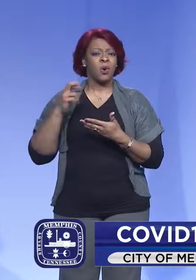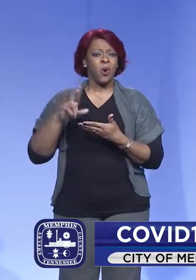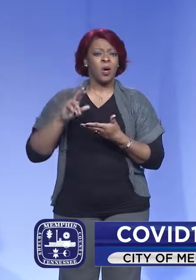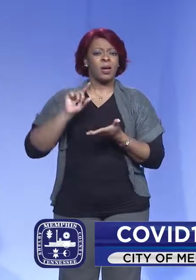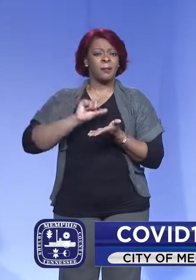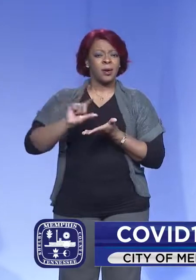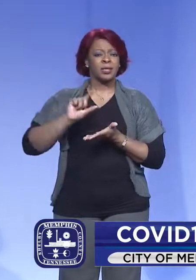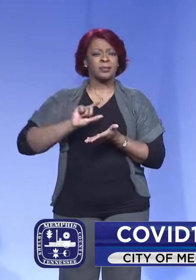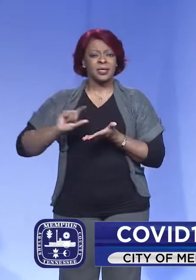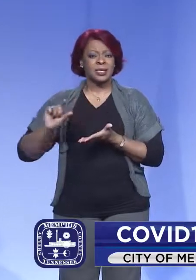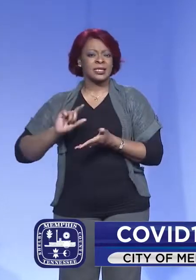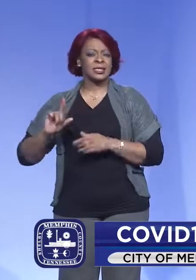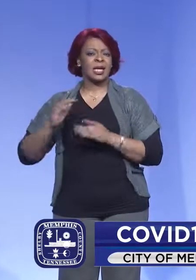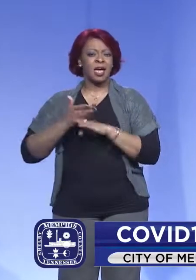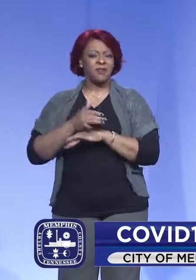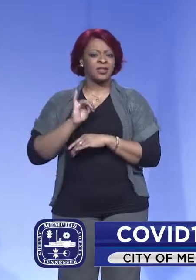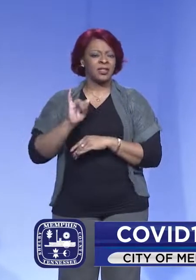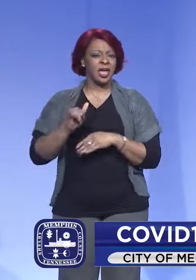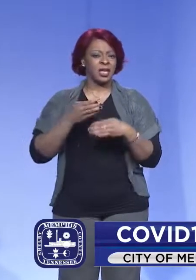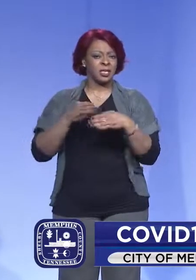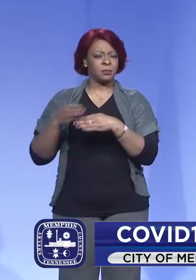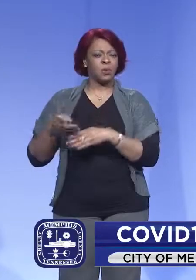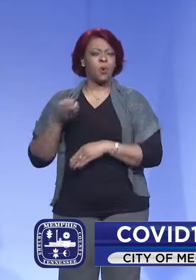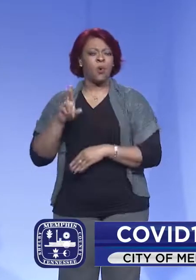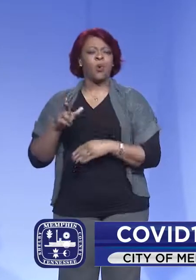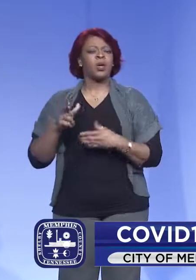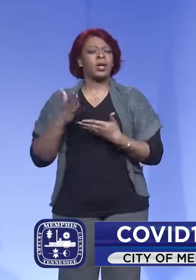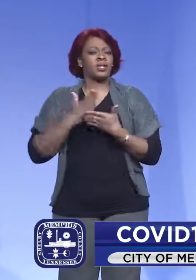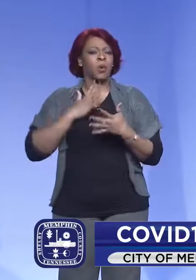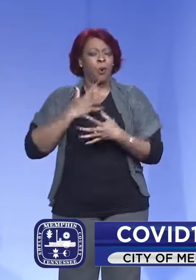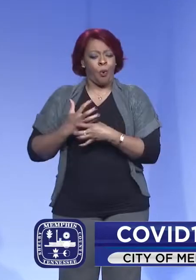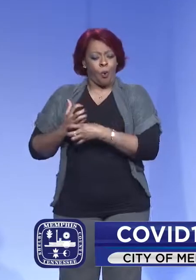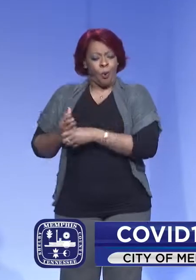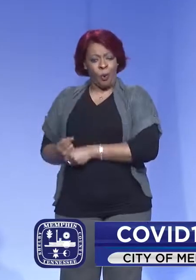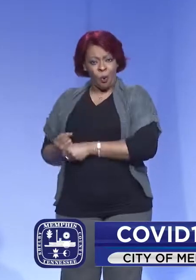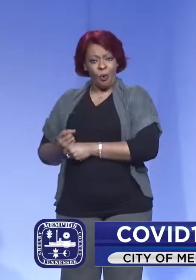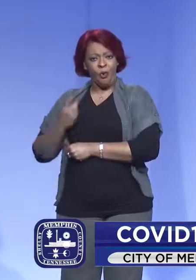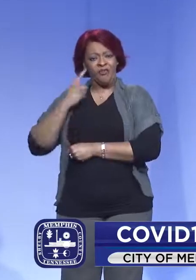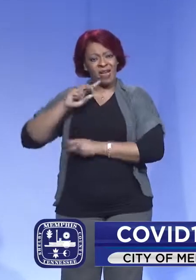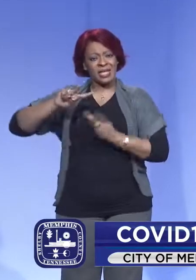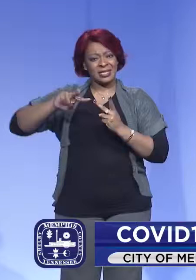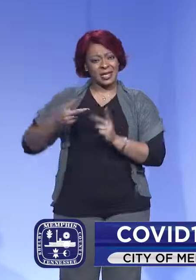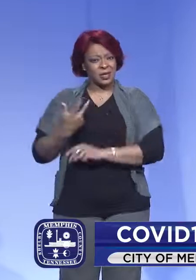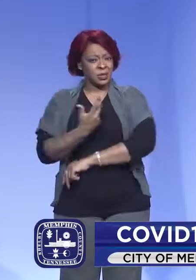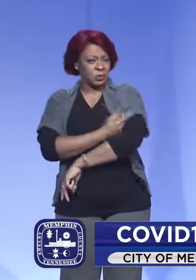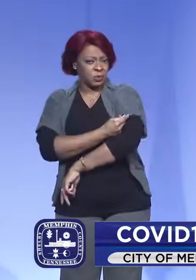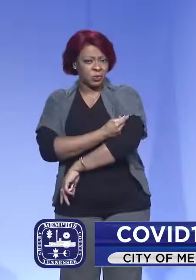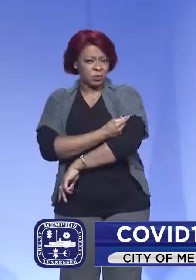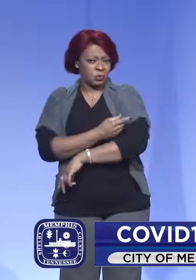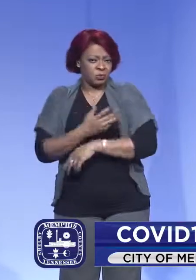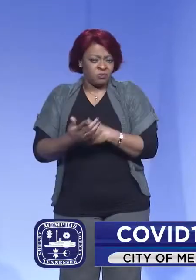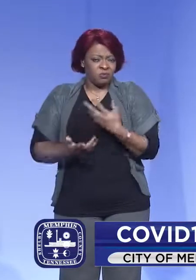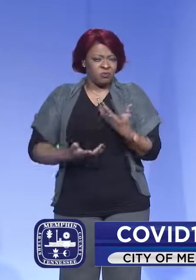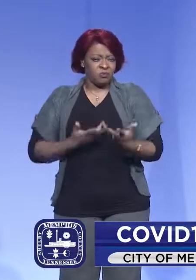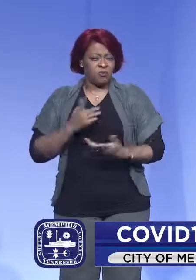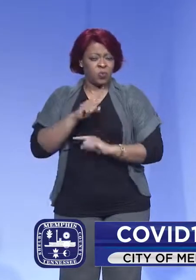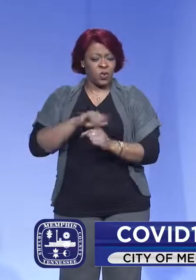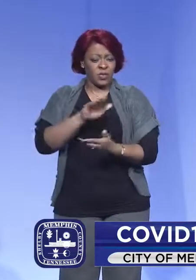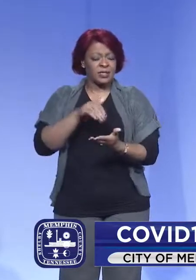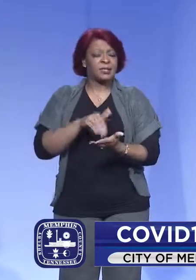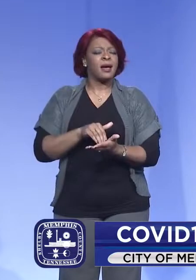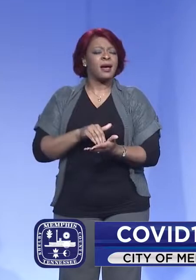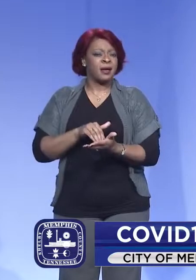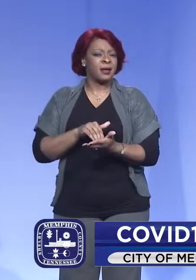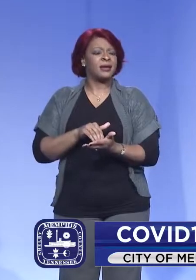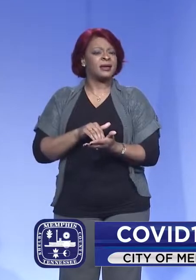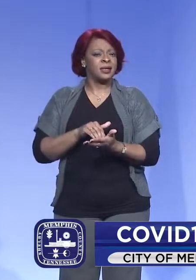after they are dispersed, or are some held back for second doses? Should there, when there's a site that is